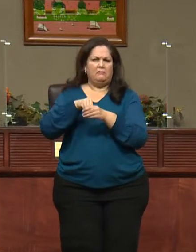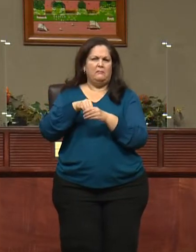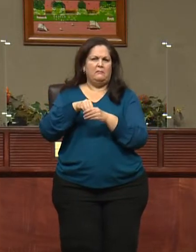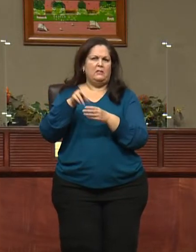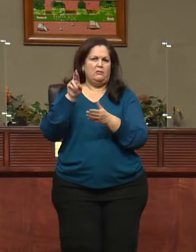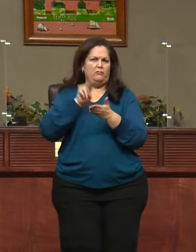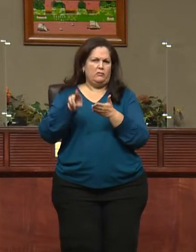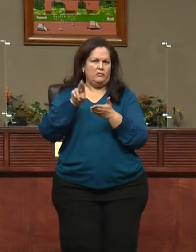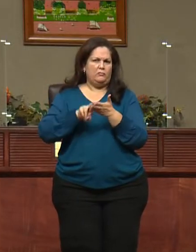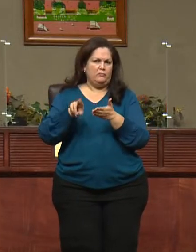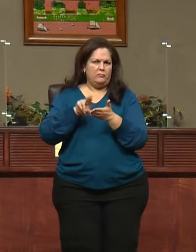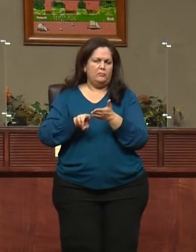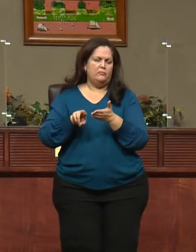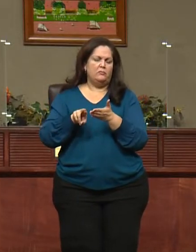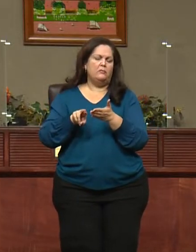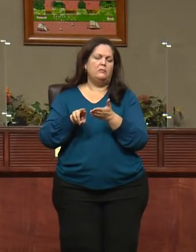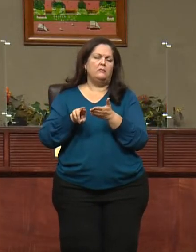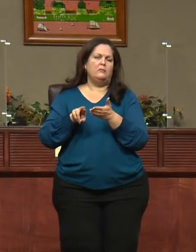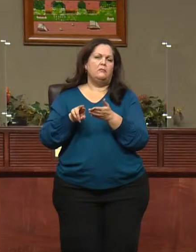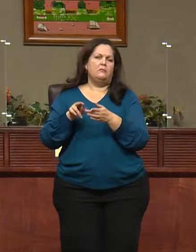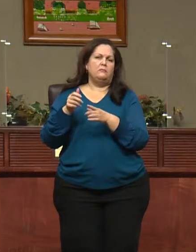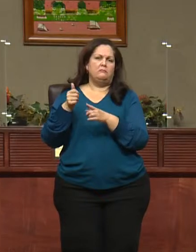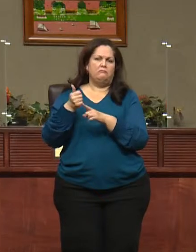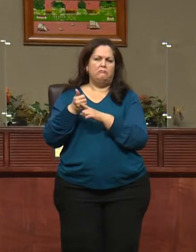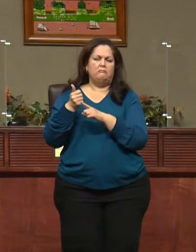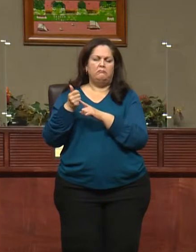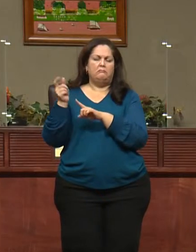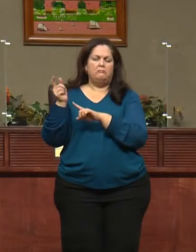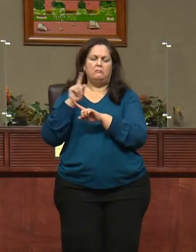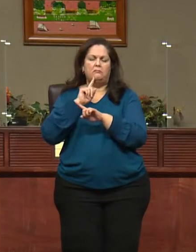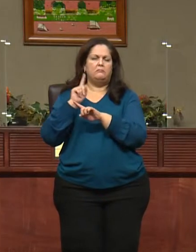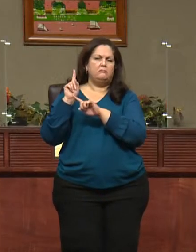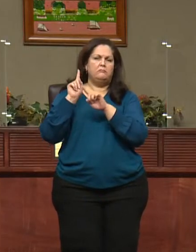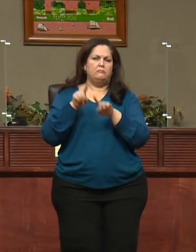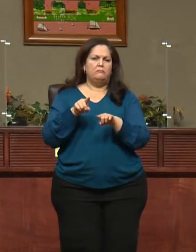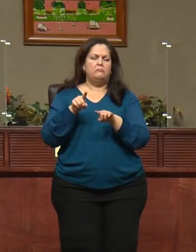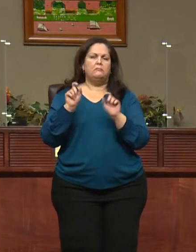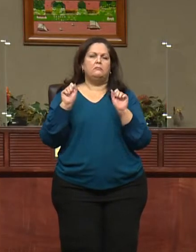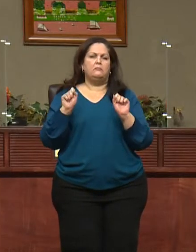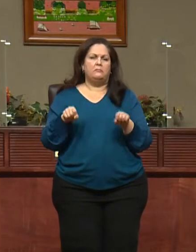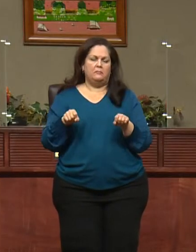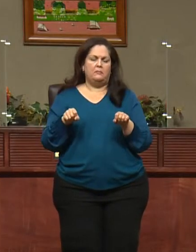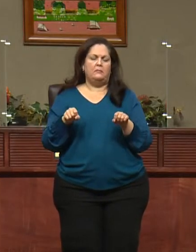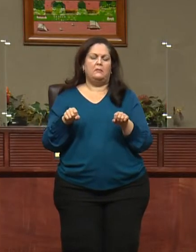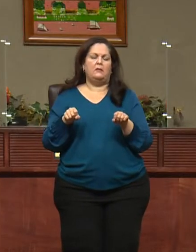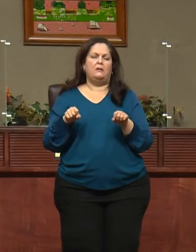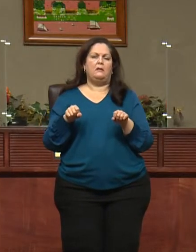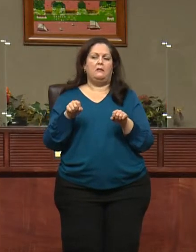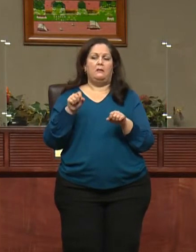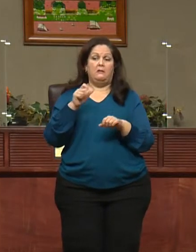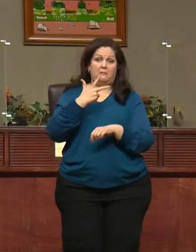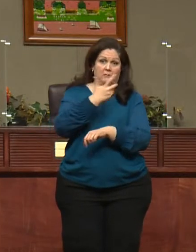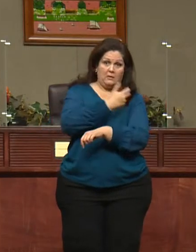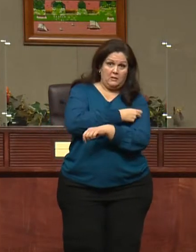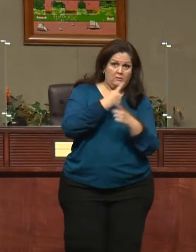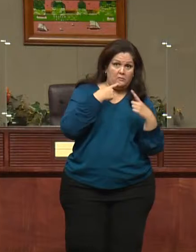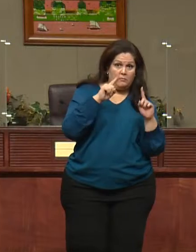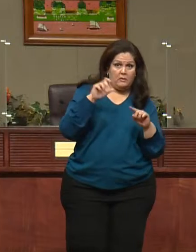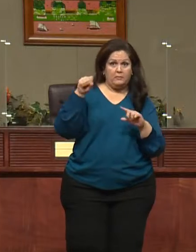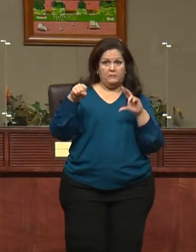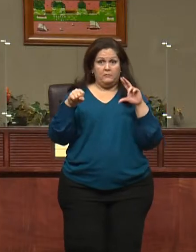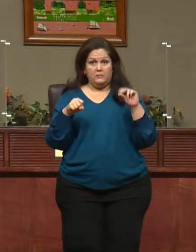research to kind of respond to the efficacy associated with the